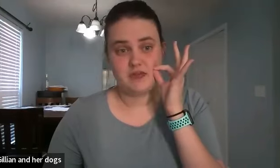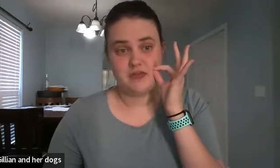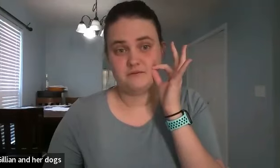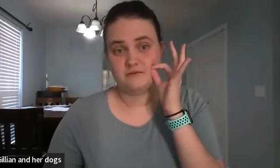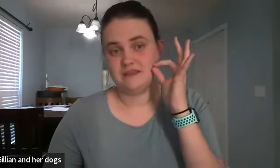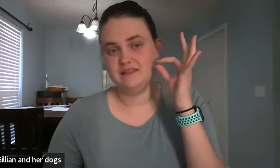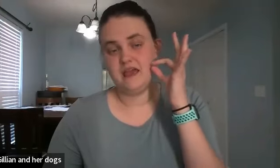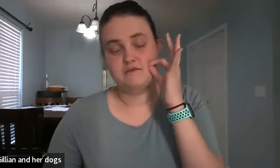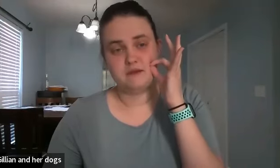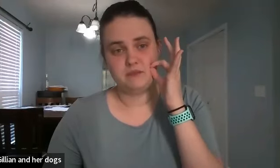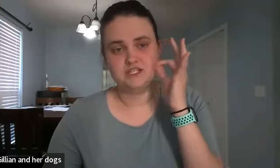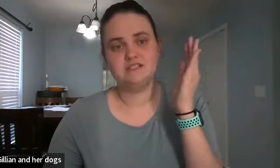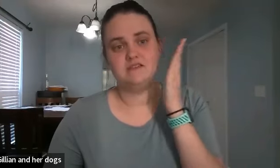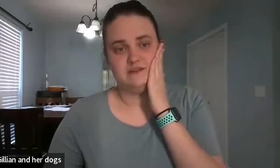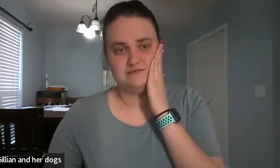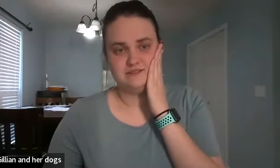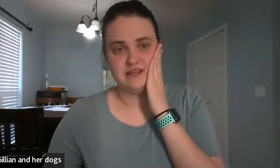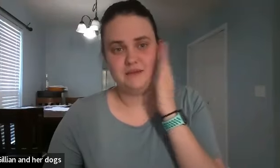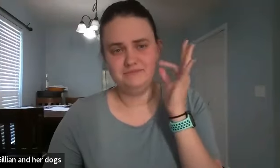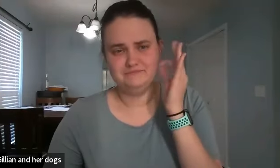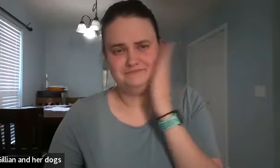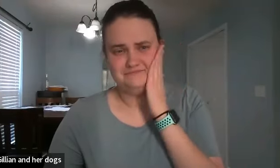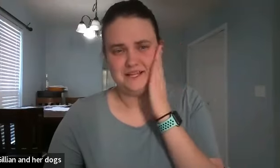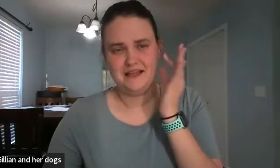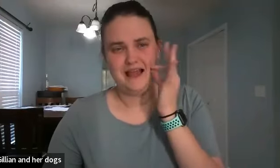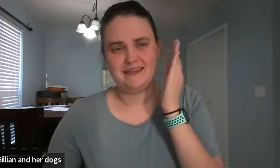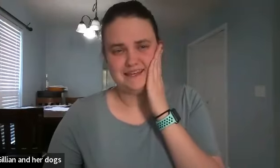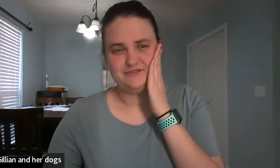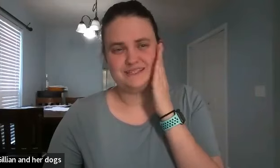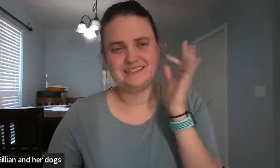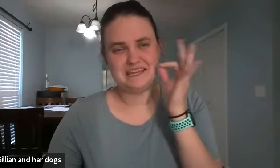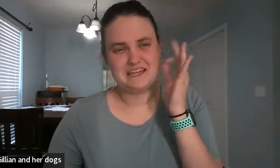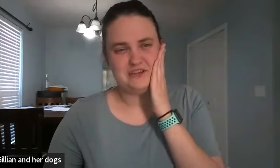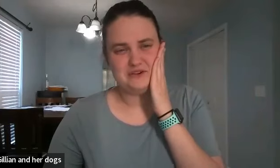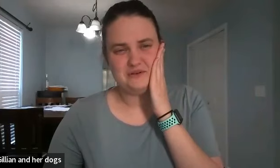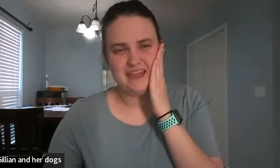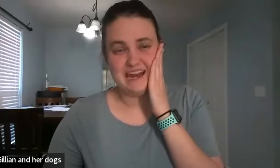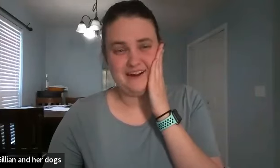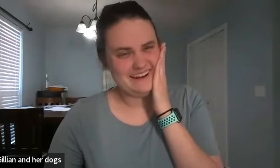the F, like the F that pinches and then slap, I guess, for it stinging you and it hurting.